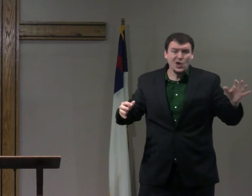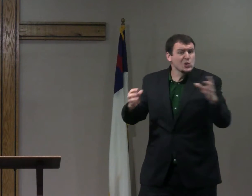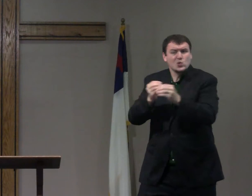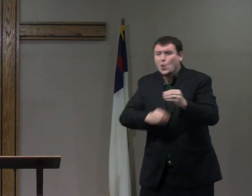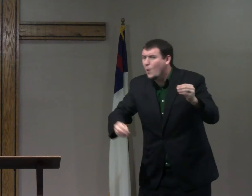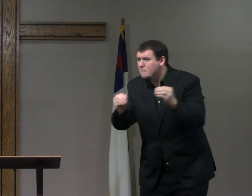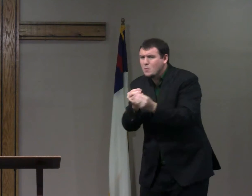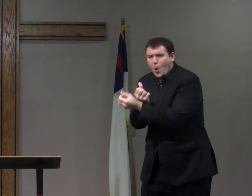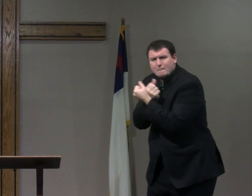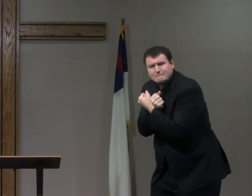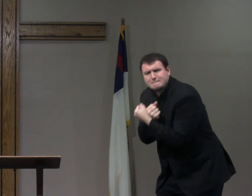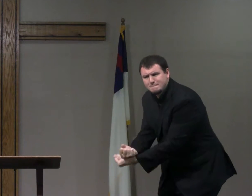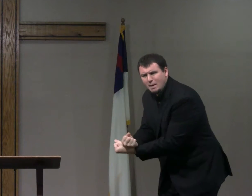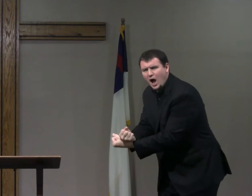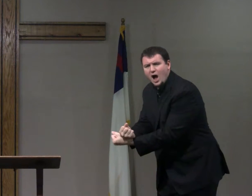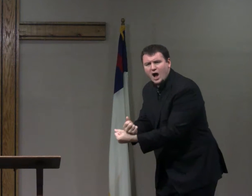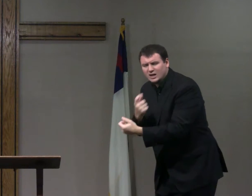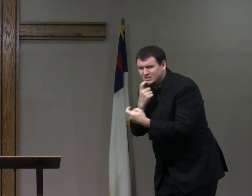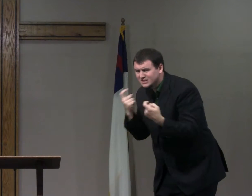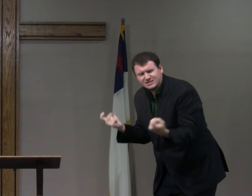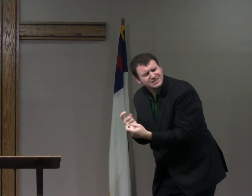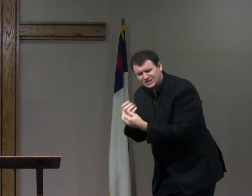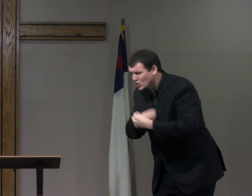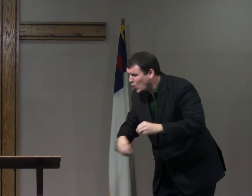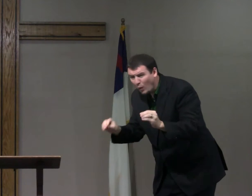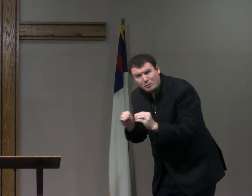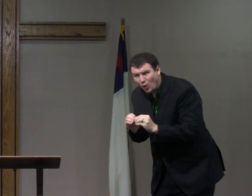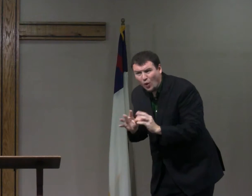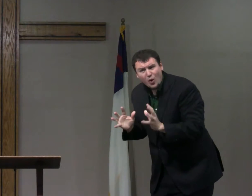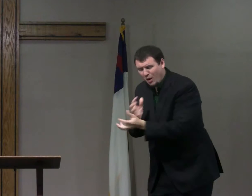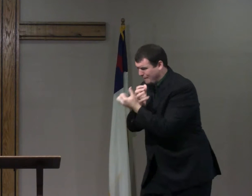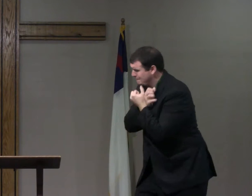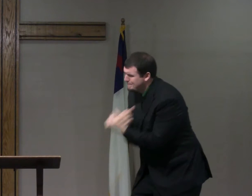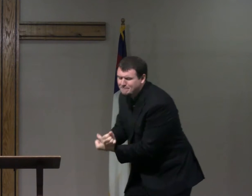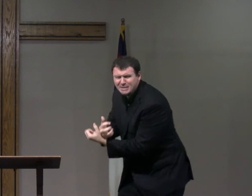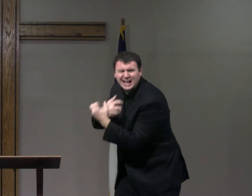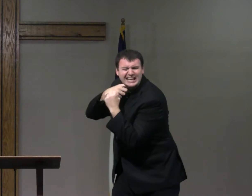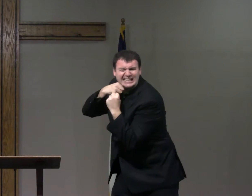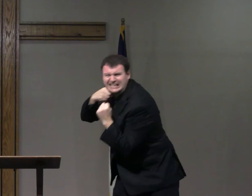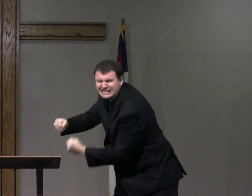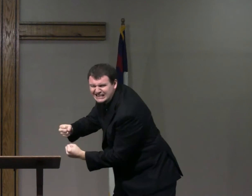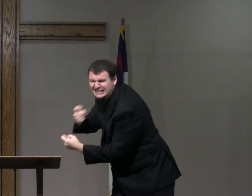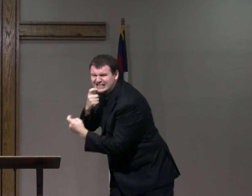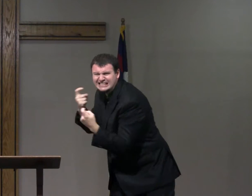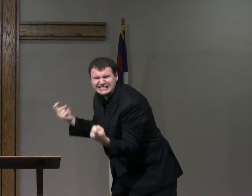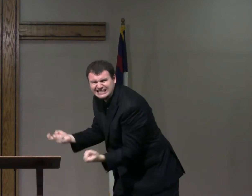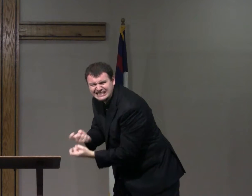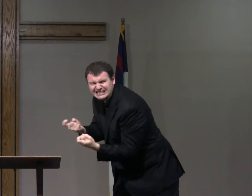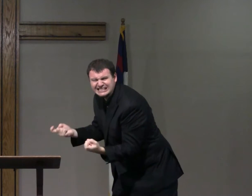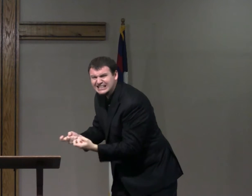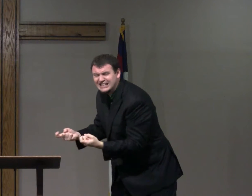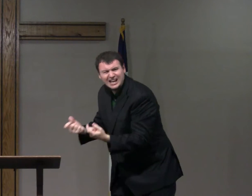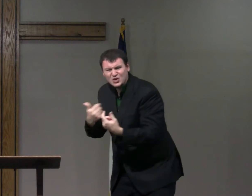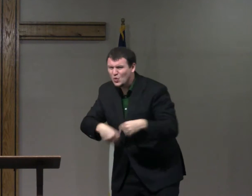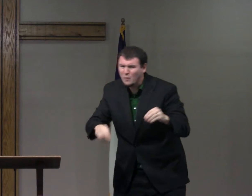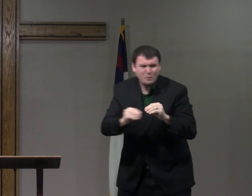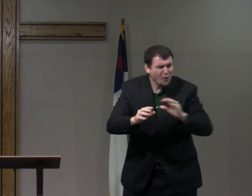free. No more are we bonded in bondage to sin.